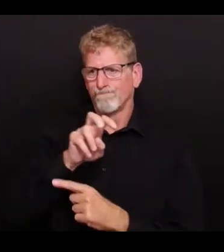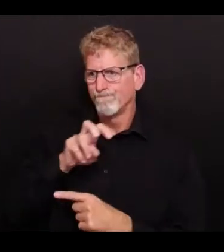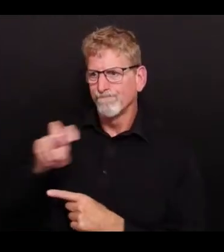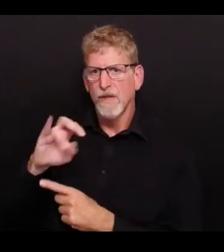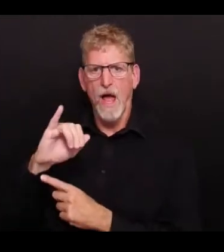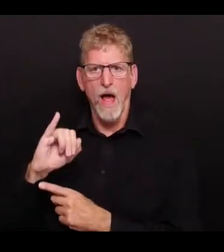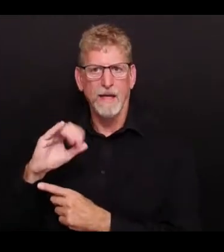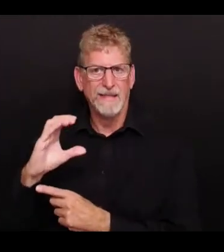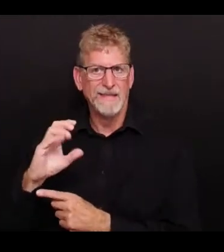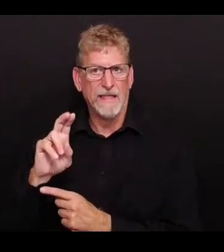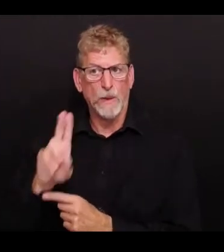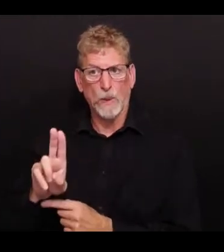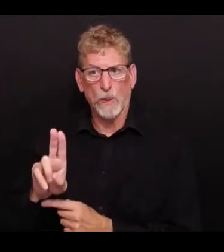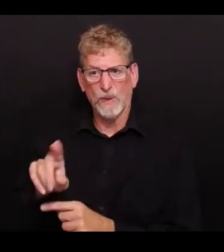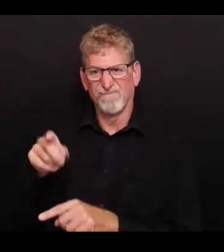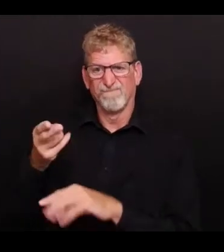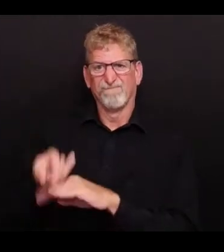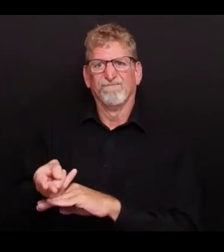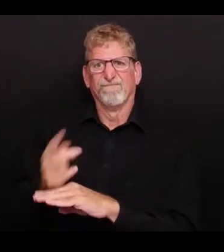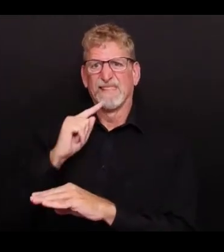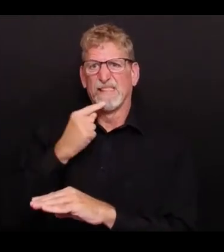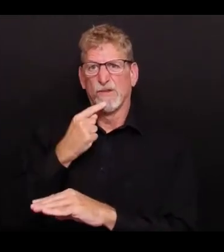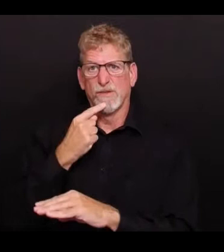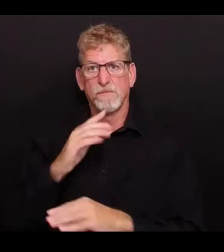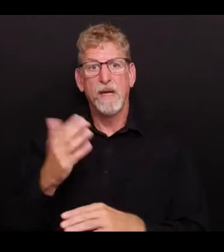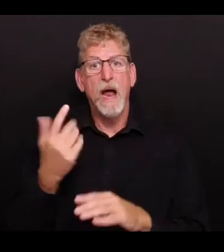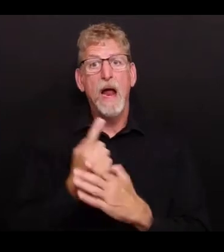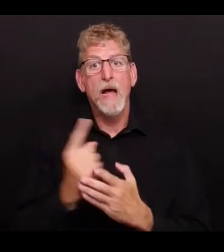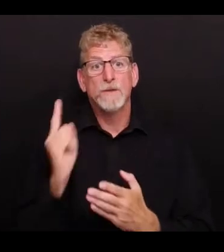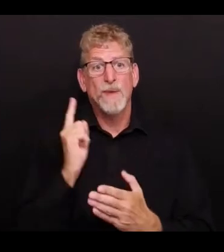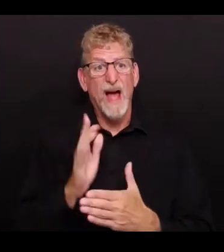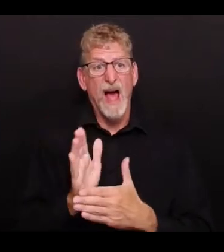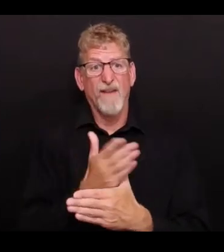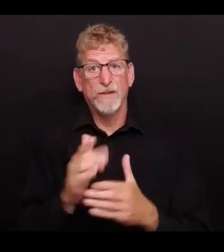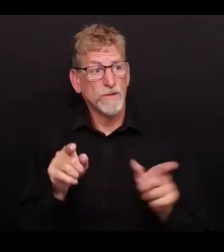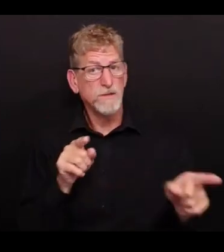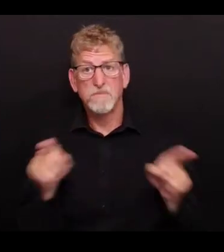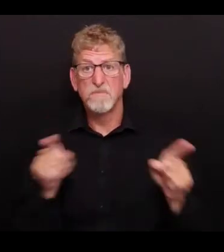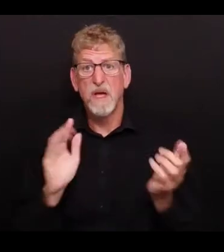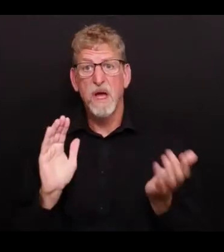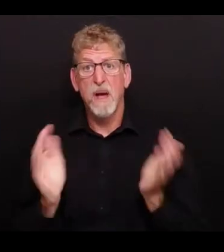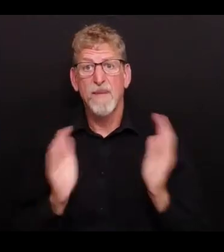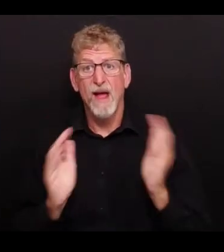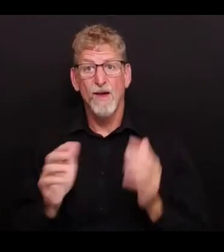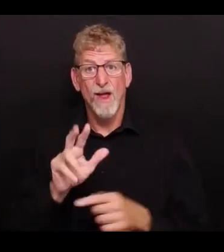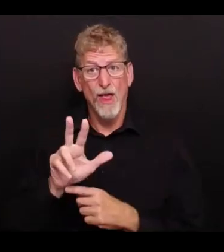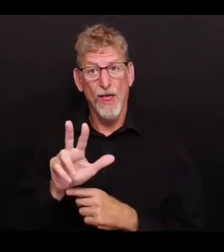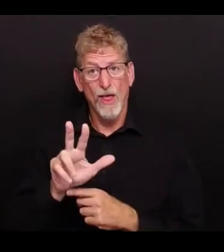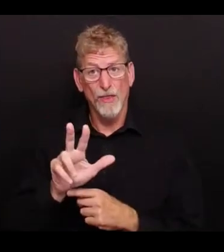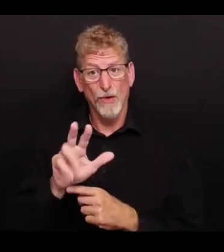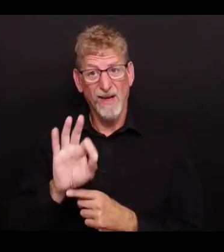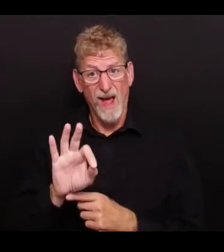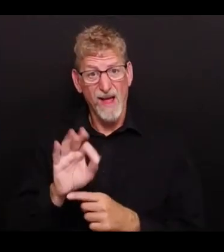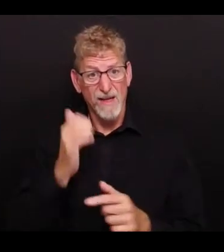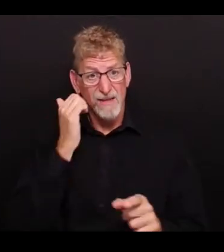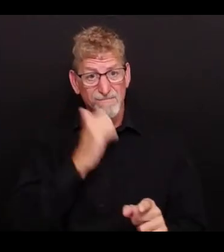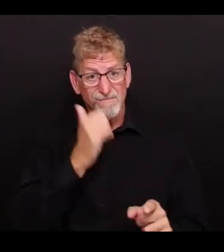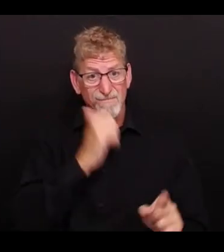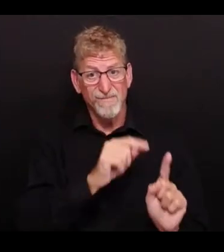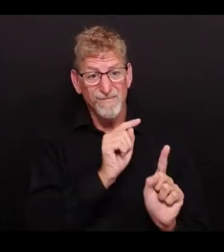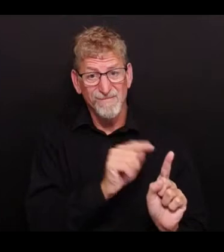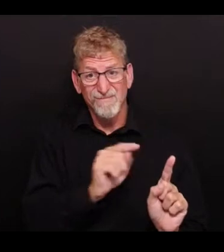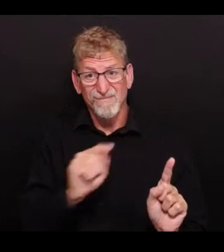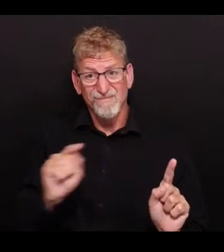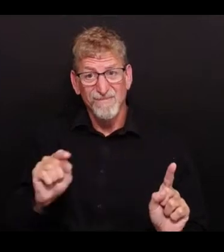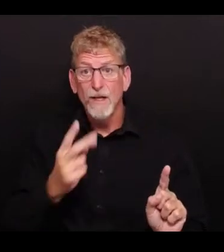week, averaging about 79 daily admissions per day, compared to 76 per day the week prior. ICU